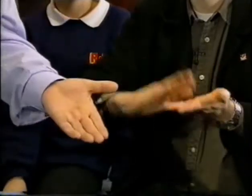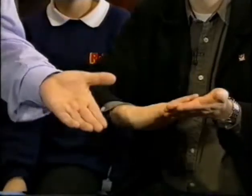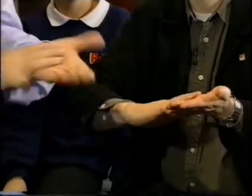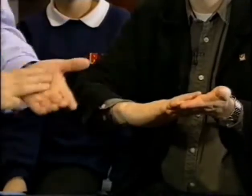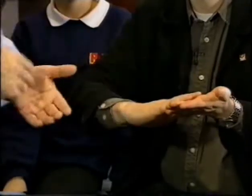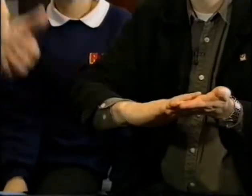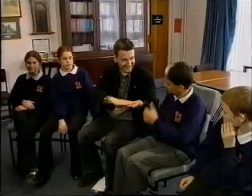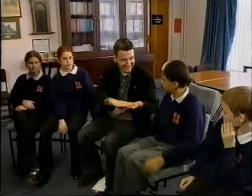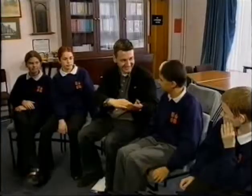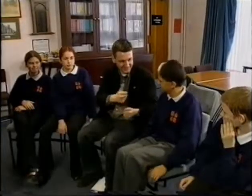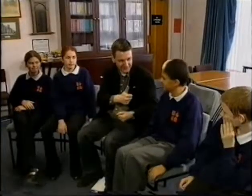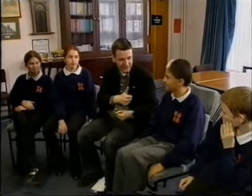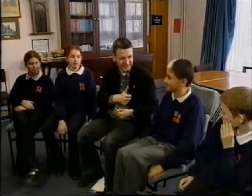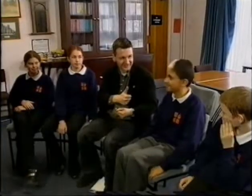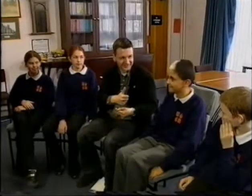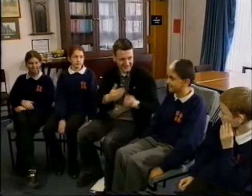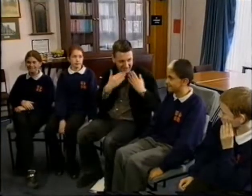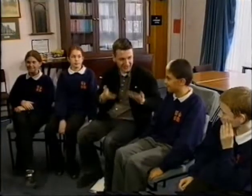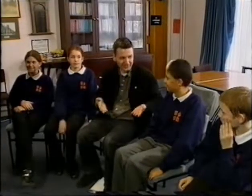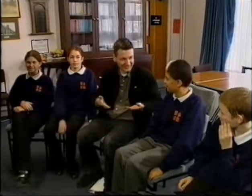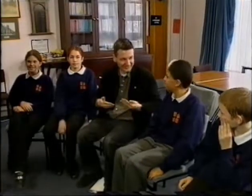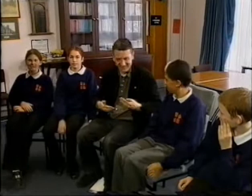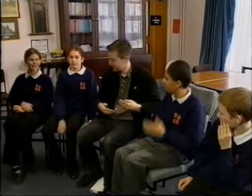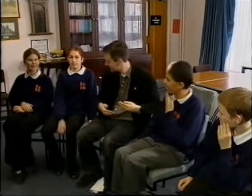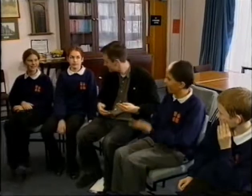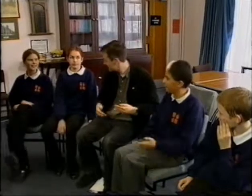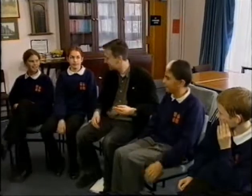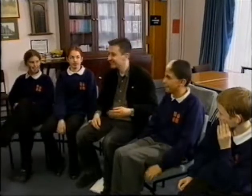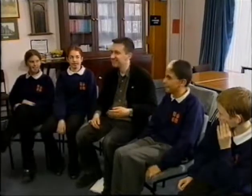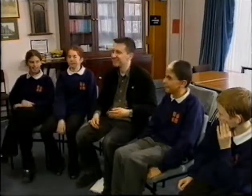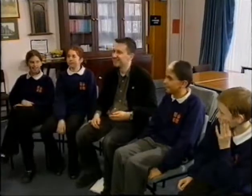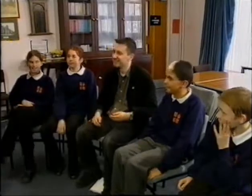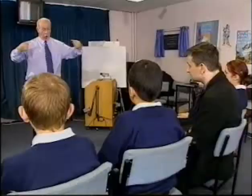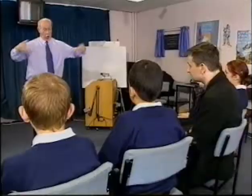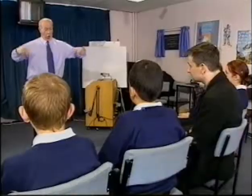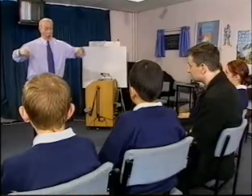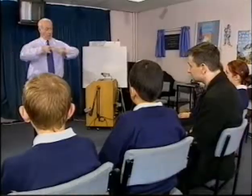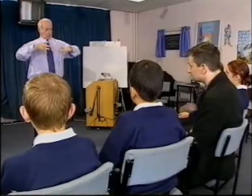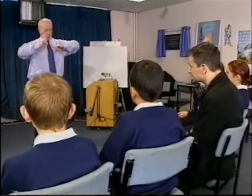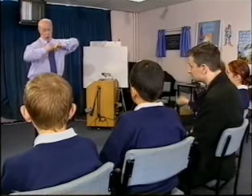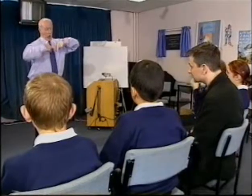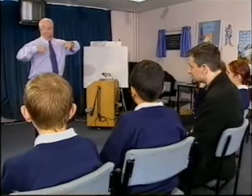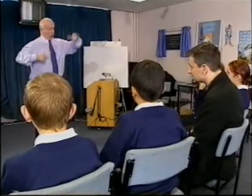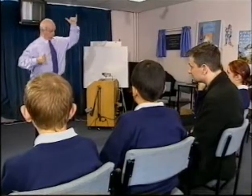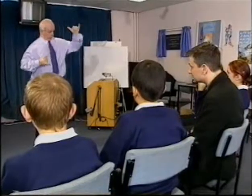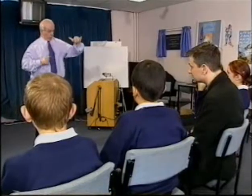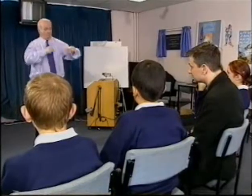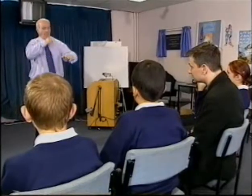G-R-A-H-A-M. Is that good? Thank you. It's a performance, and Jerry was really good at